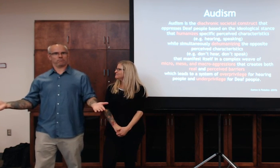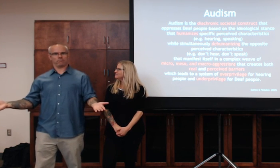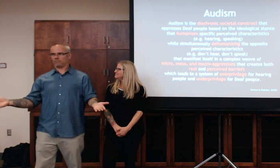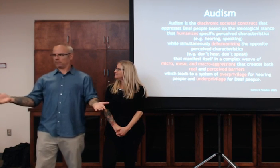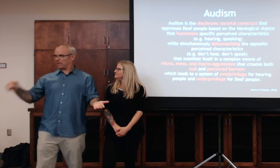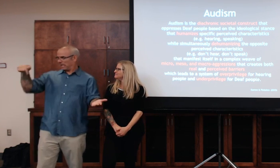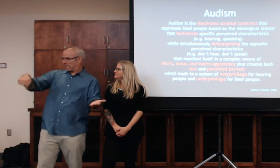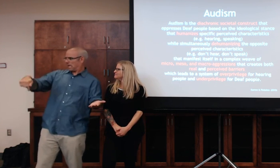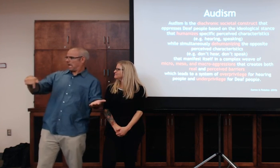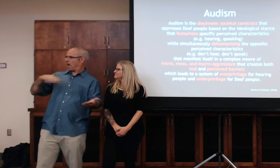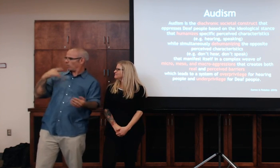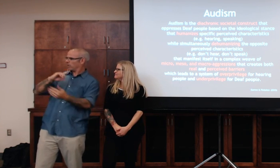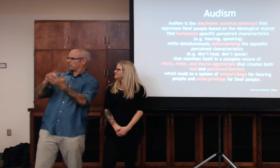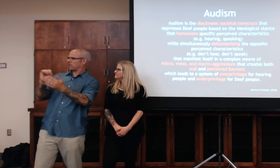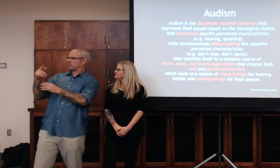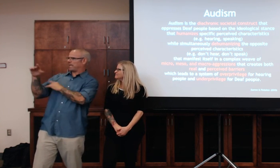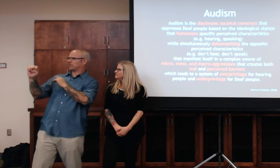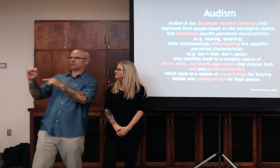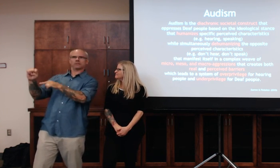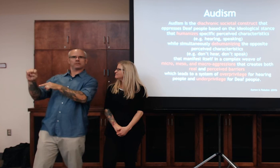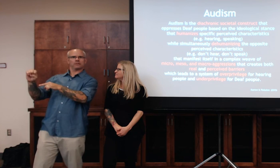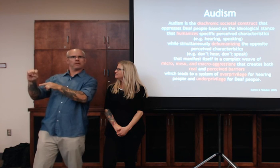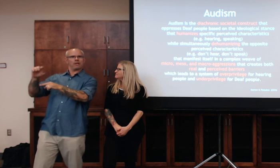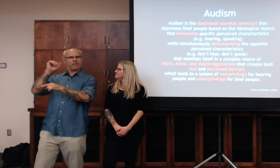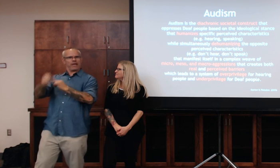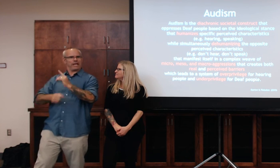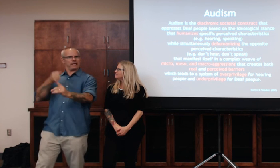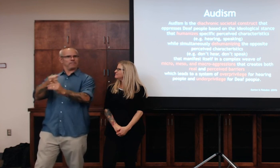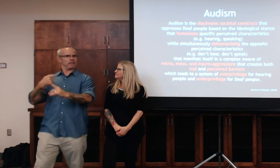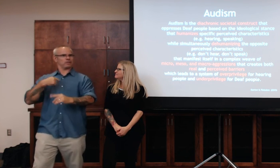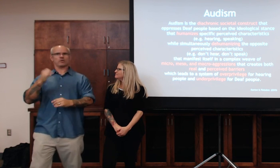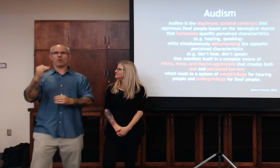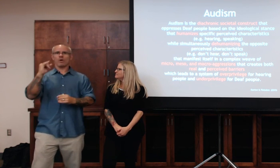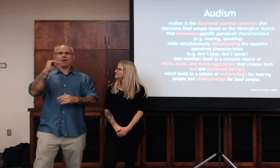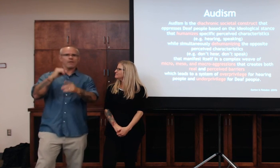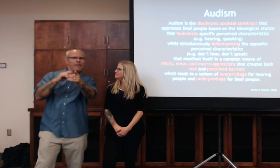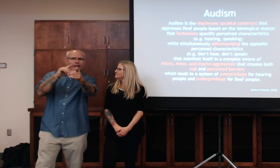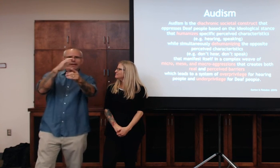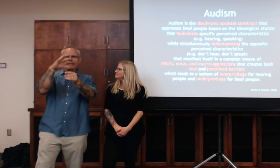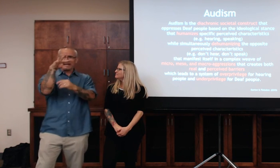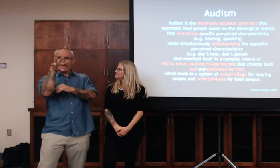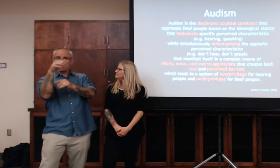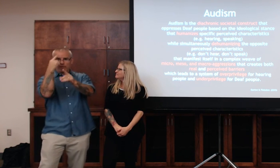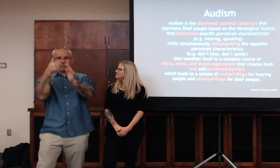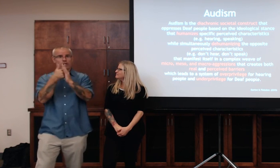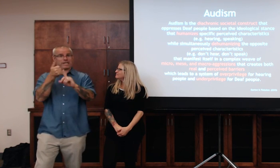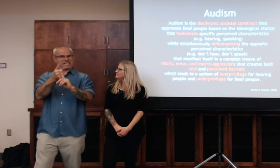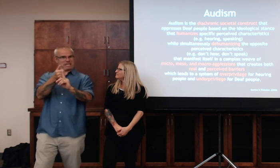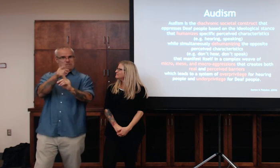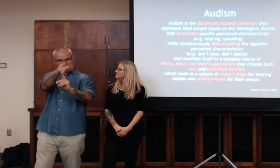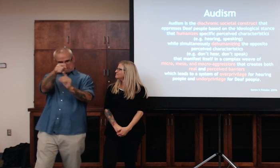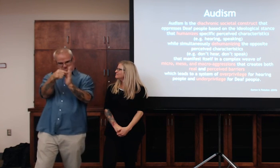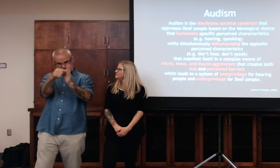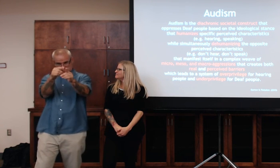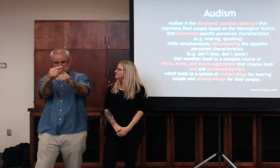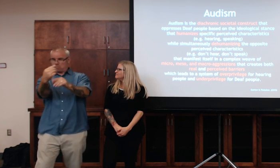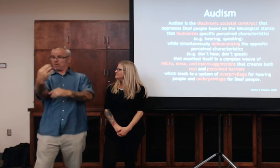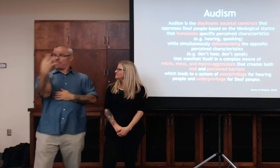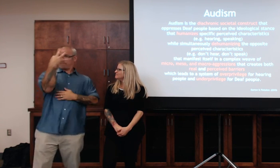we're designing this space. How do we design this space today? That's impactful. The camera itself, the way it's set